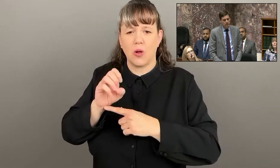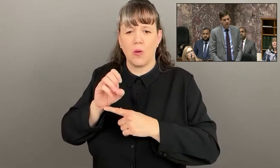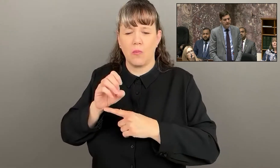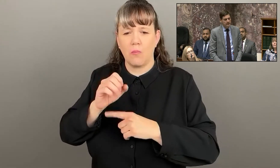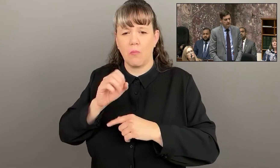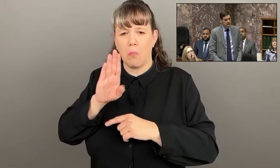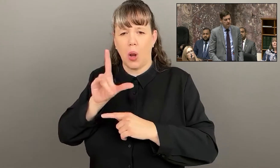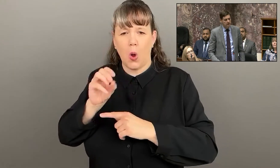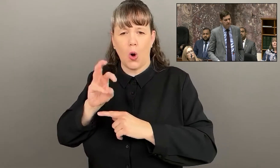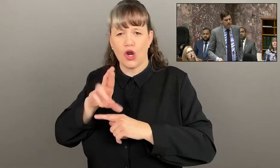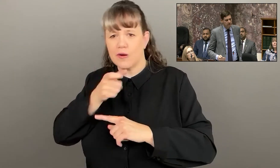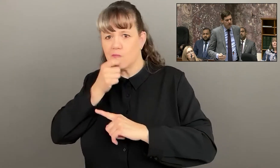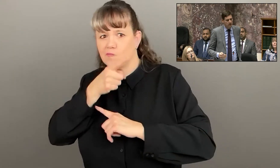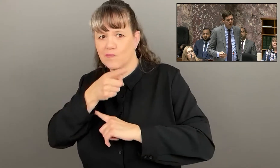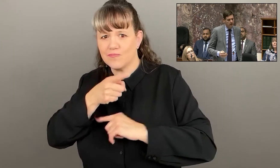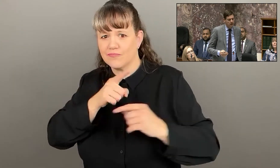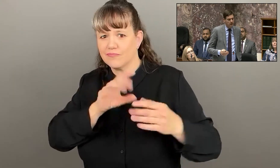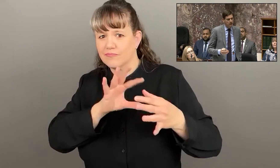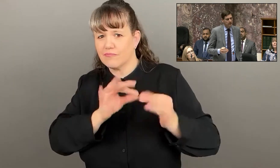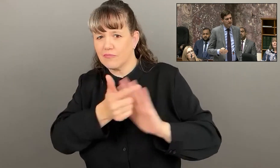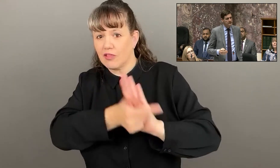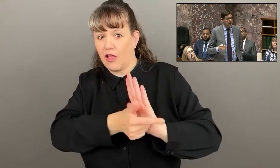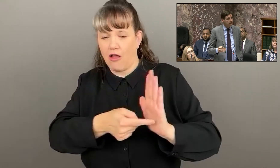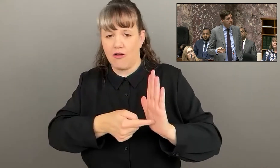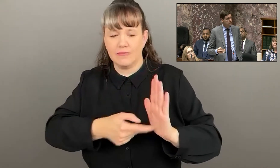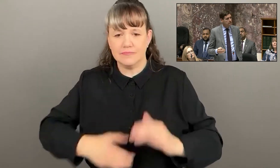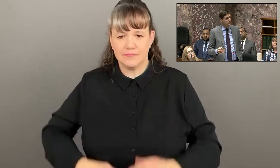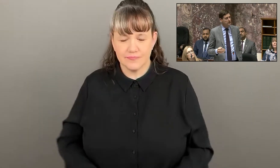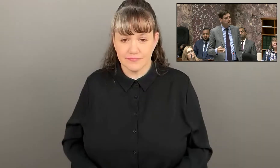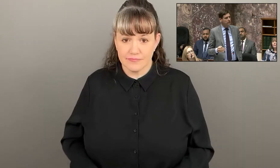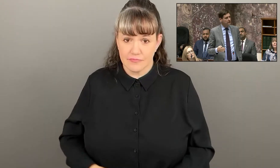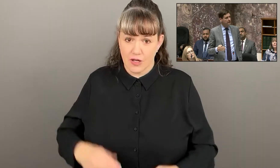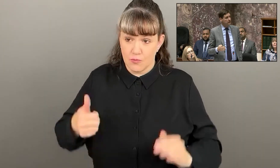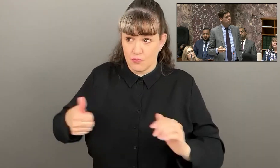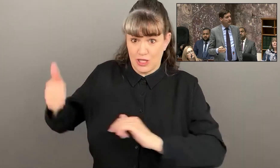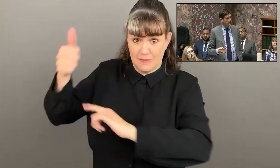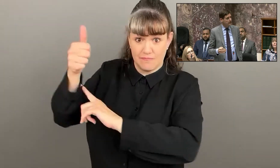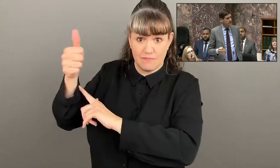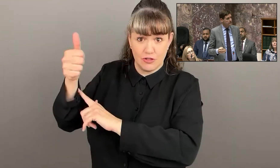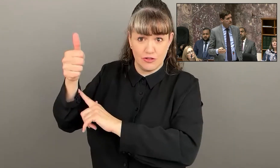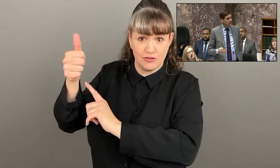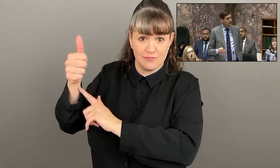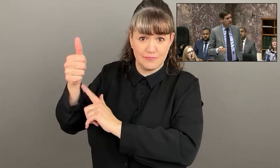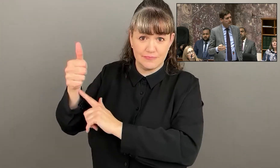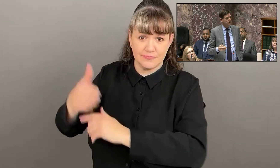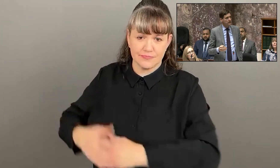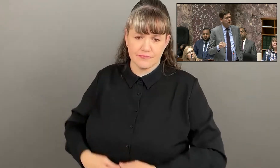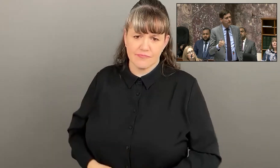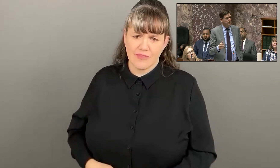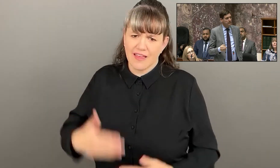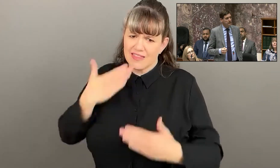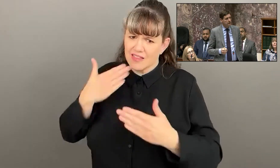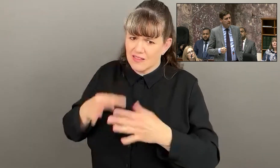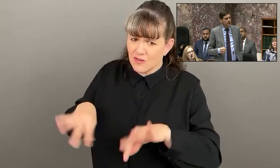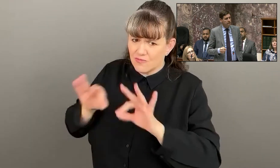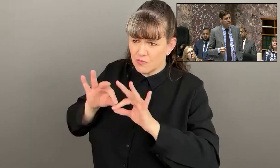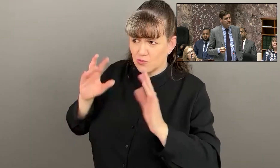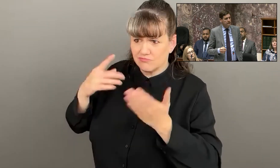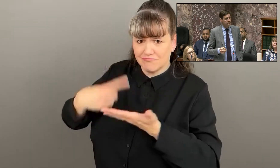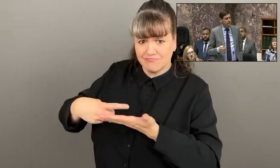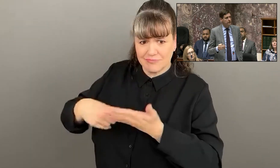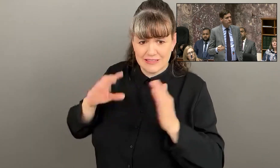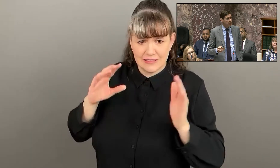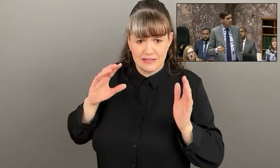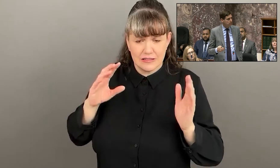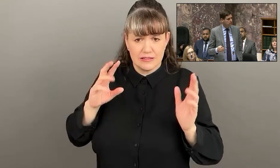for raising it. First of all, let me say it's important that the House recognizes that the member for Surrey